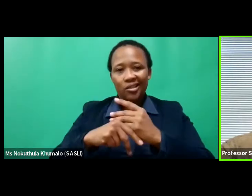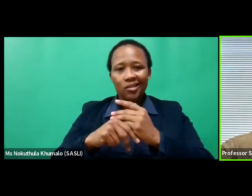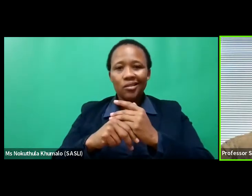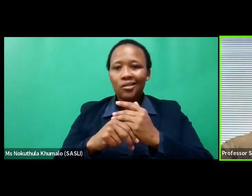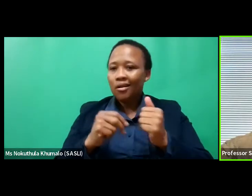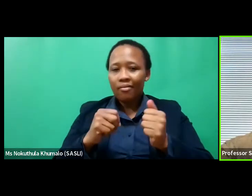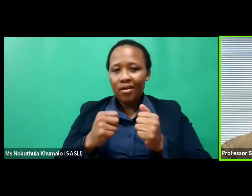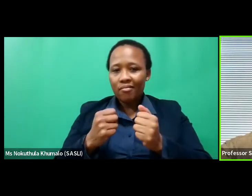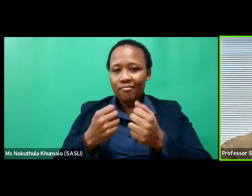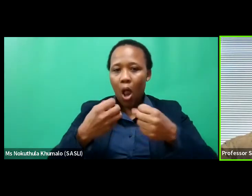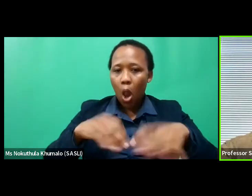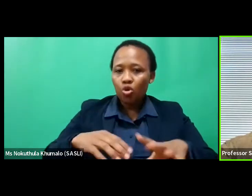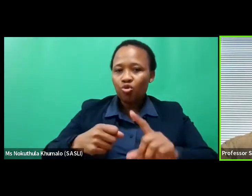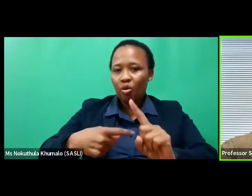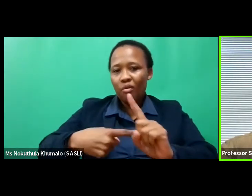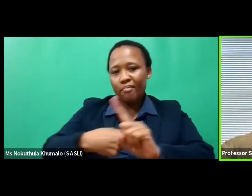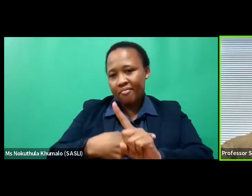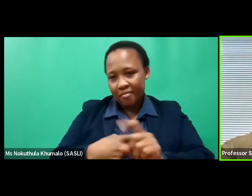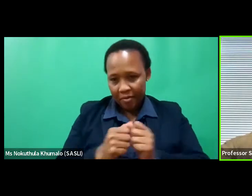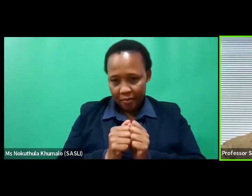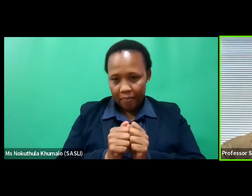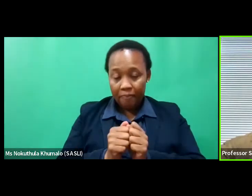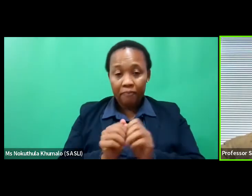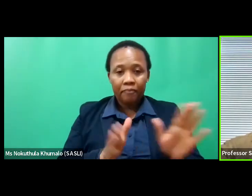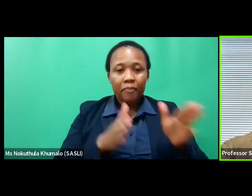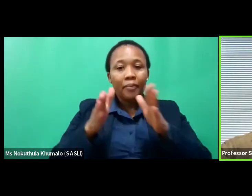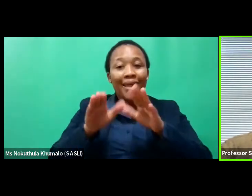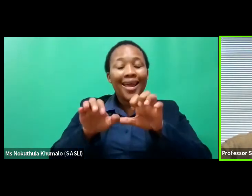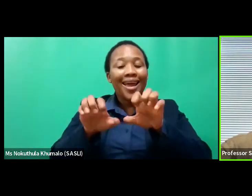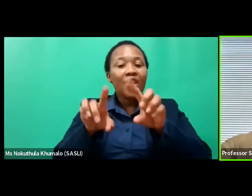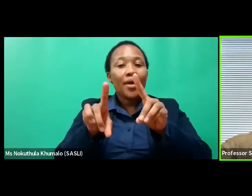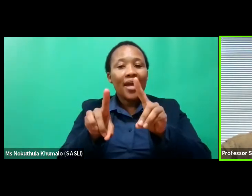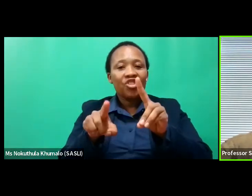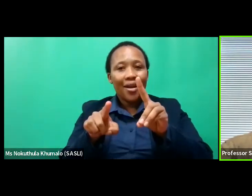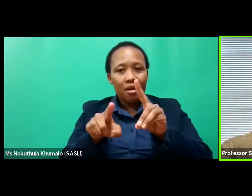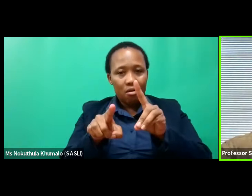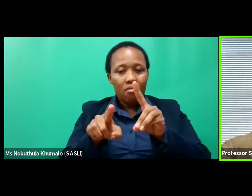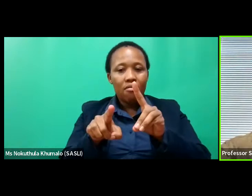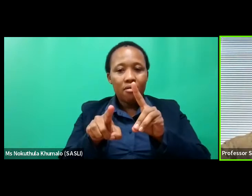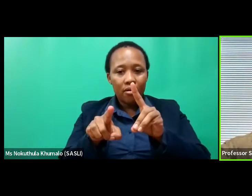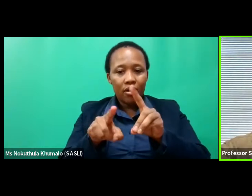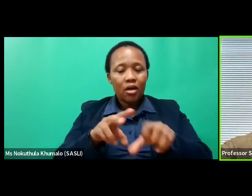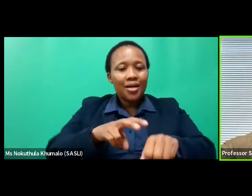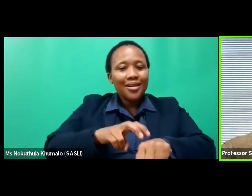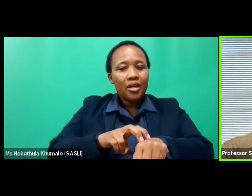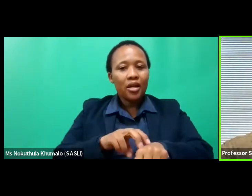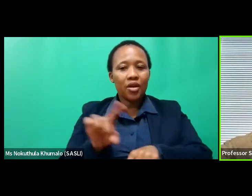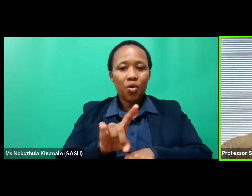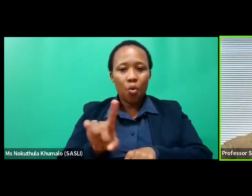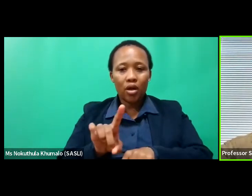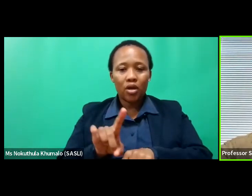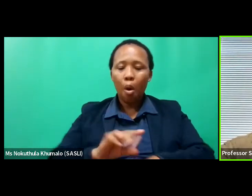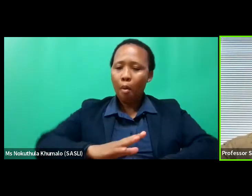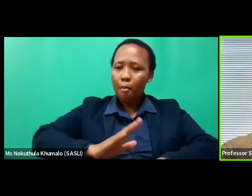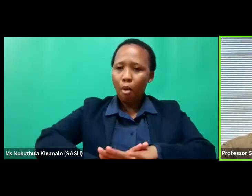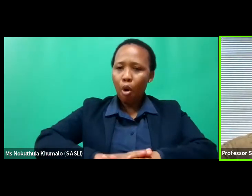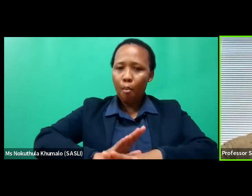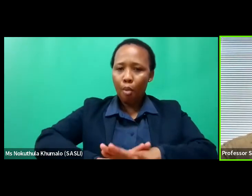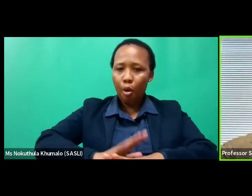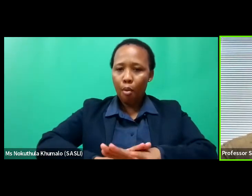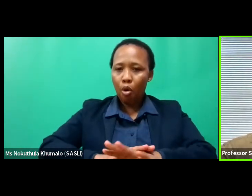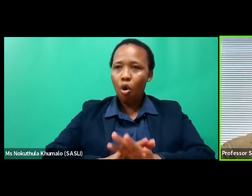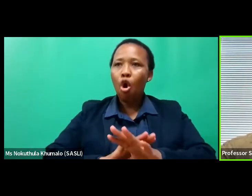And so education should become more cost-effective through cost